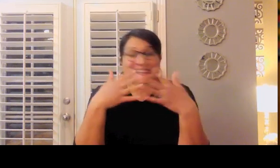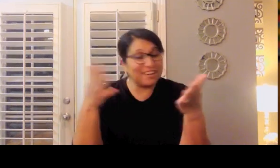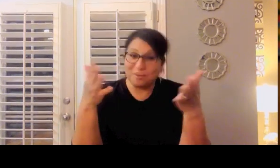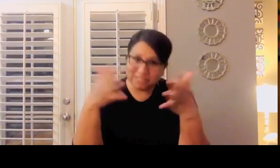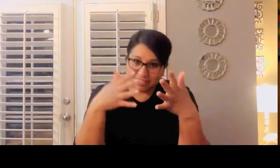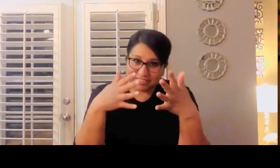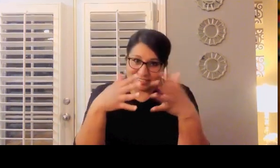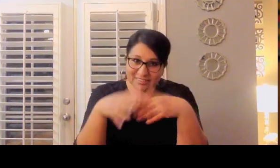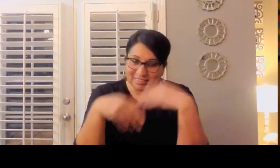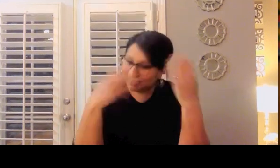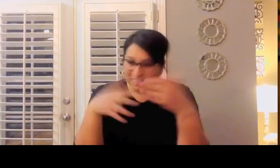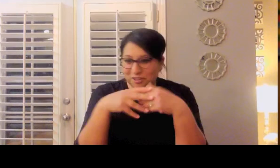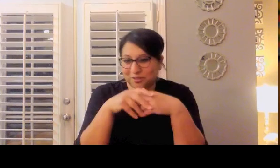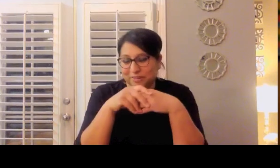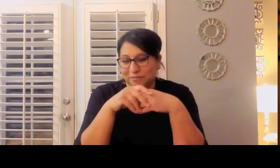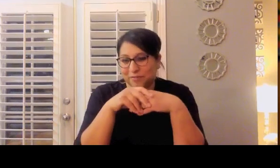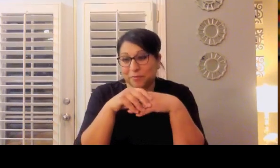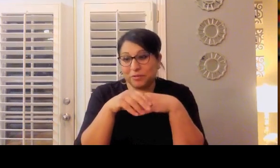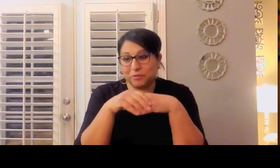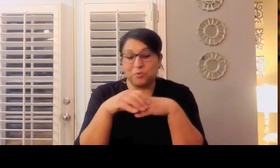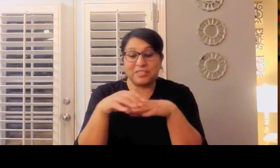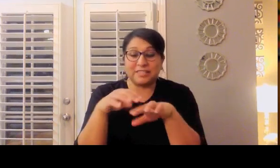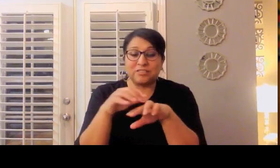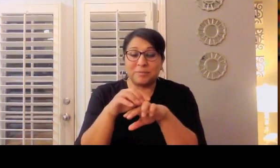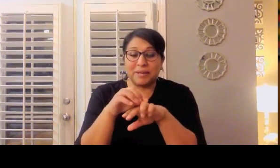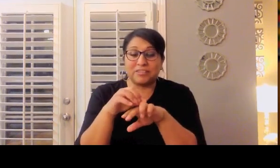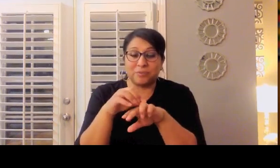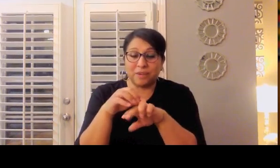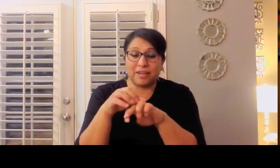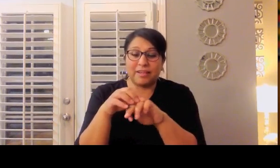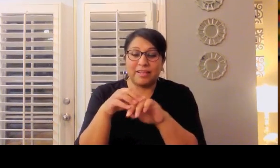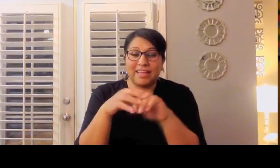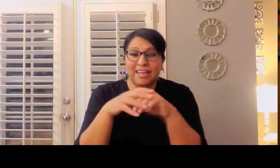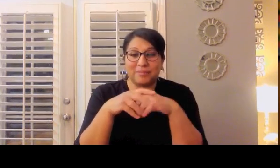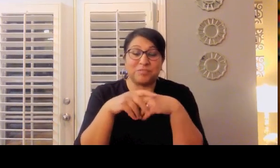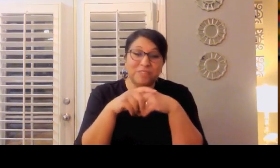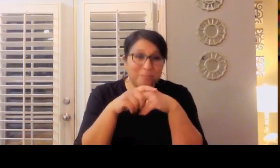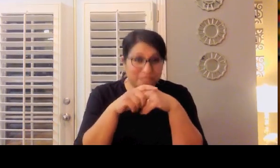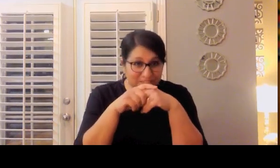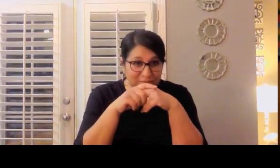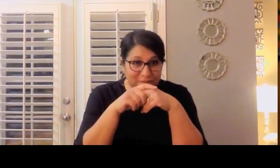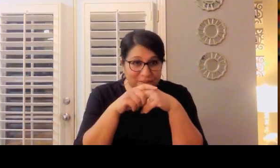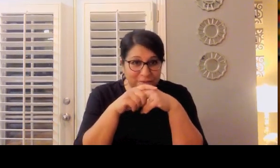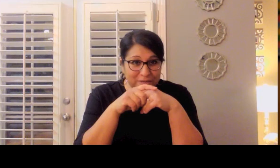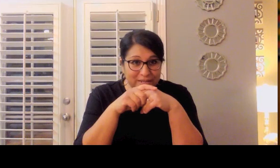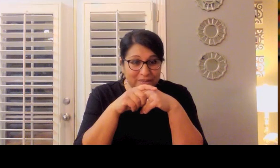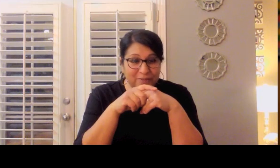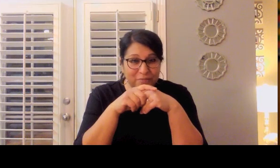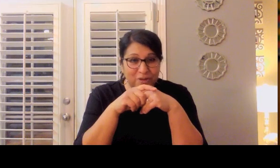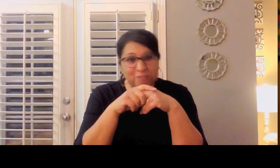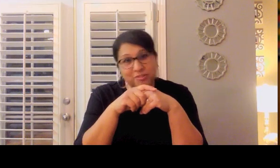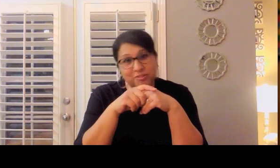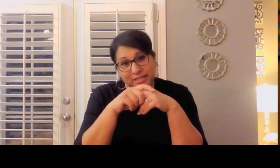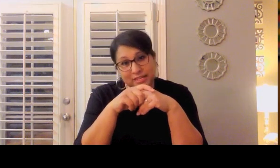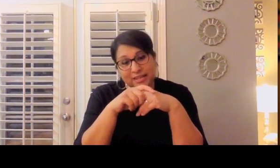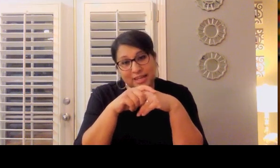I can't accommodate, you know, everyone who reaches out to me, but I try. Right. And I'm really appreciative of everyone here for